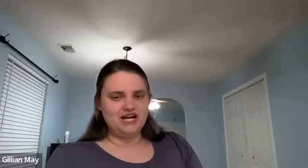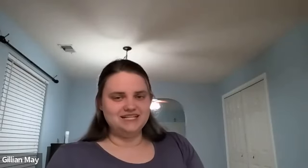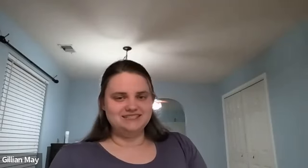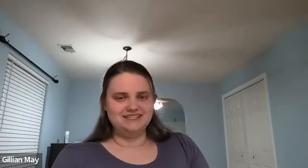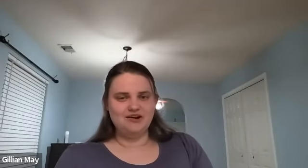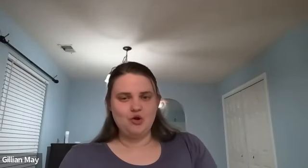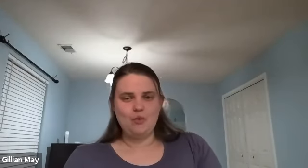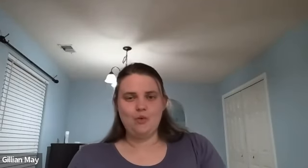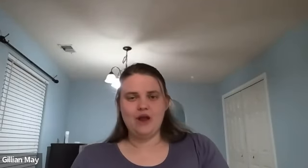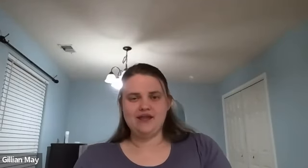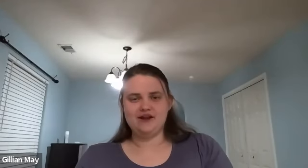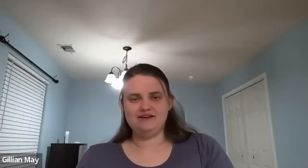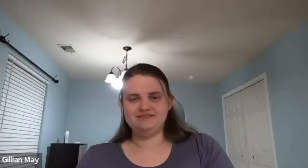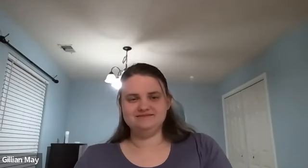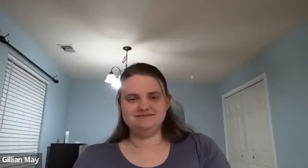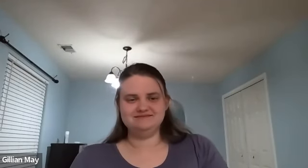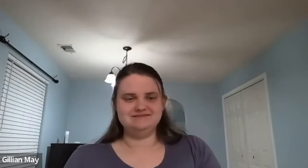Where. Where.